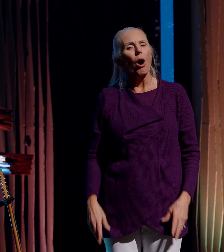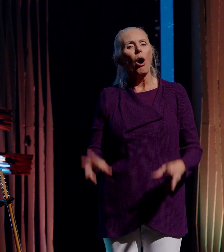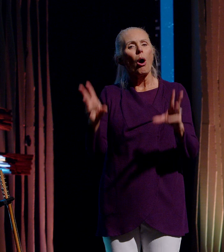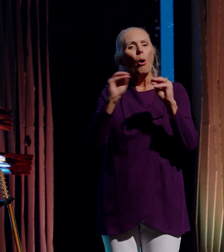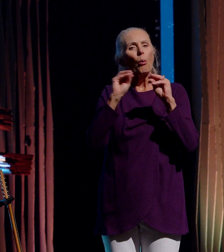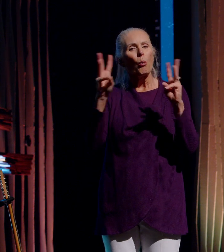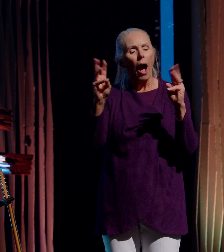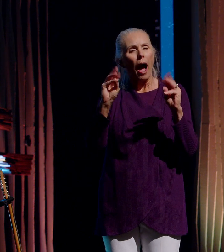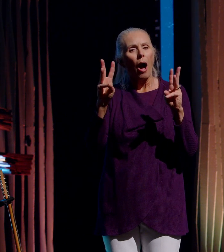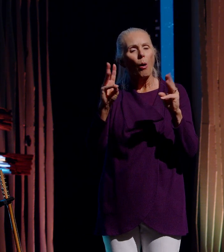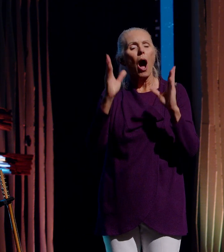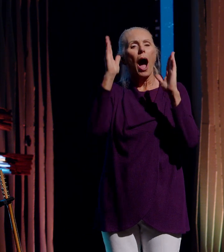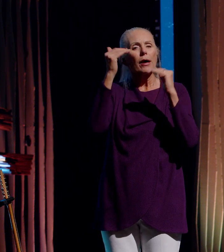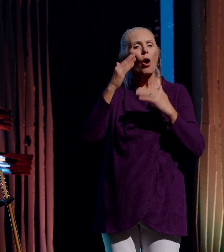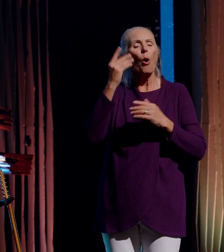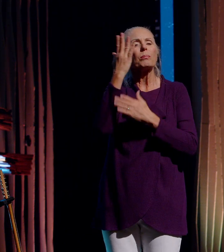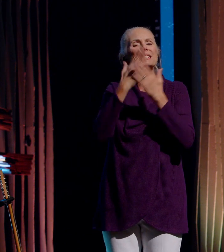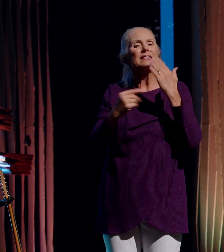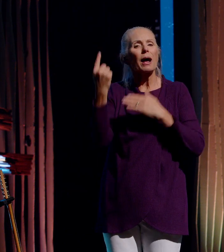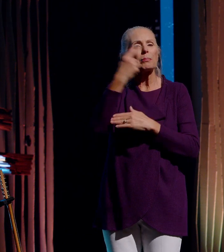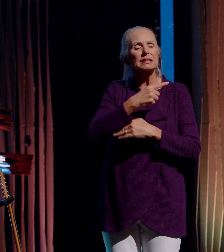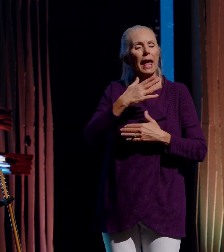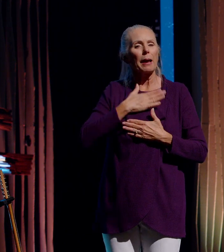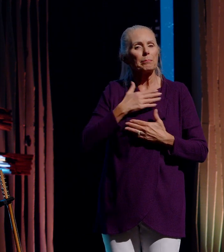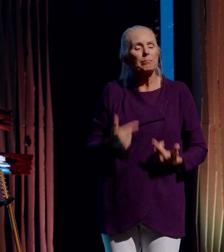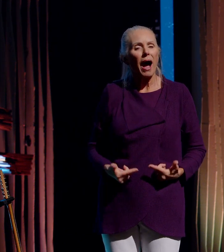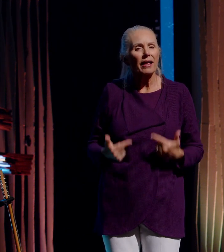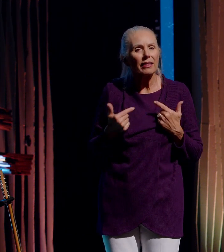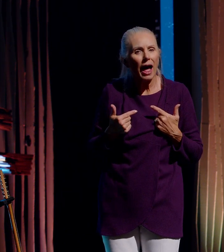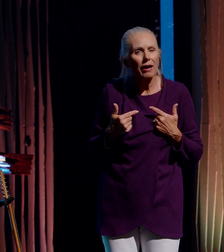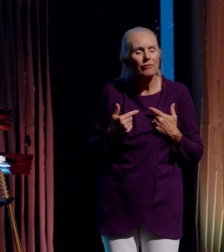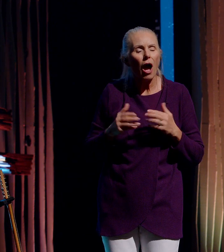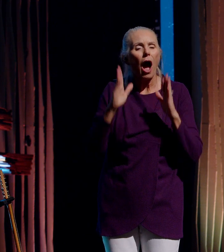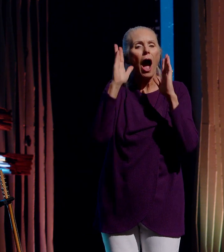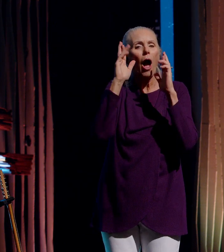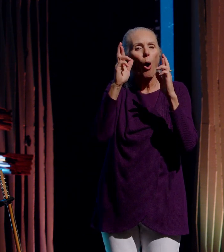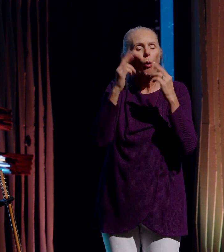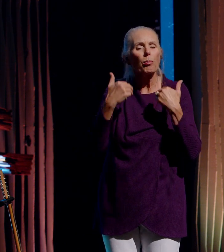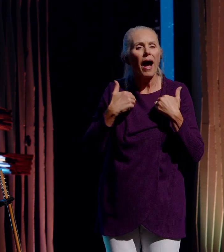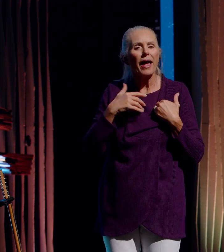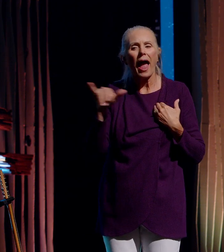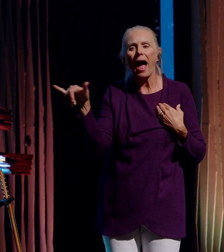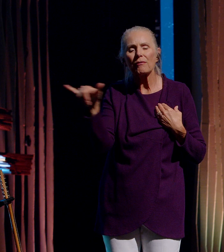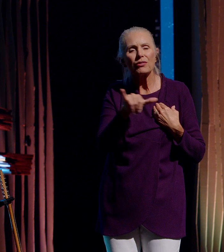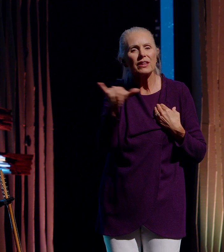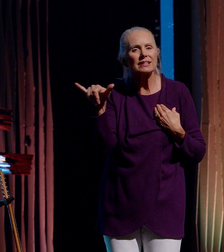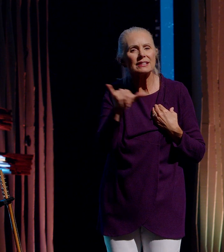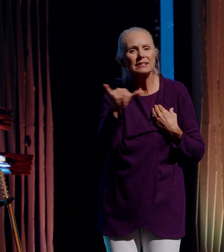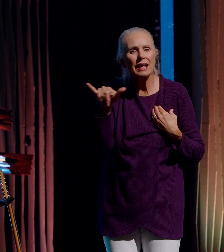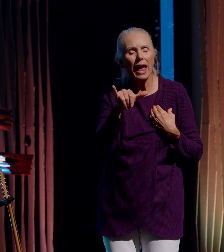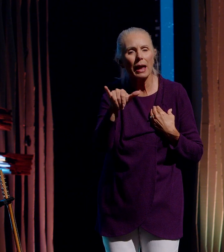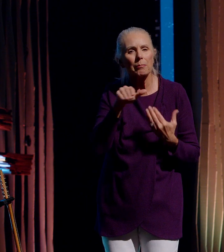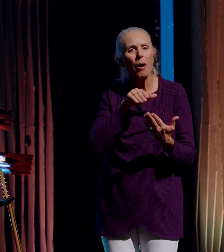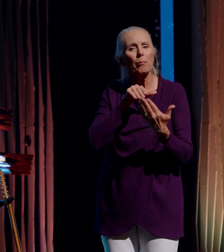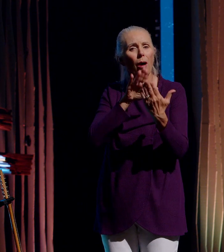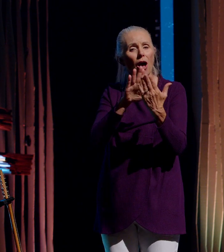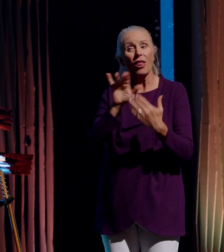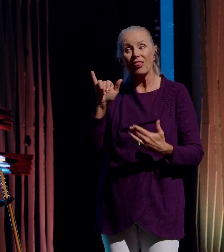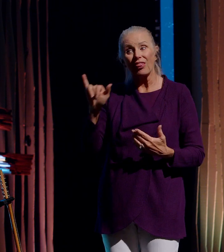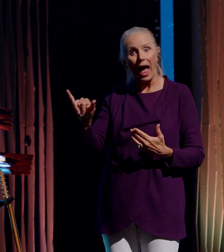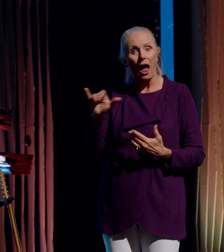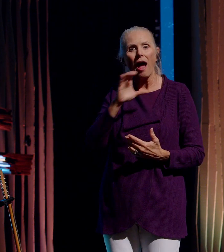someday, in my life someday, that I could have the same posture towards death or to life that this 19-year-old woman